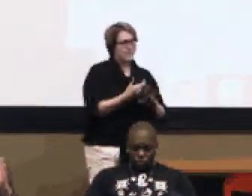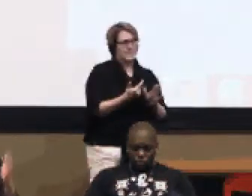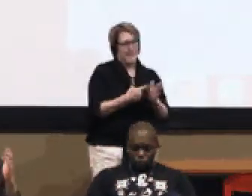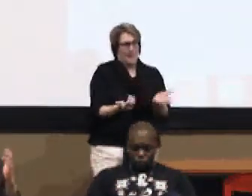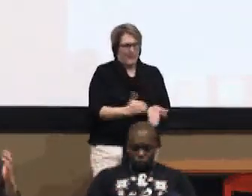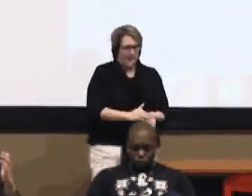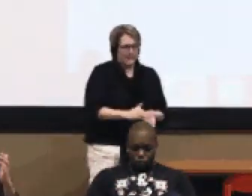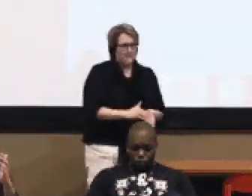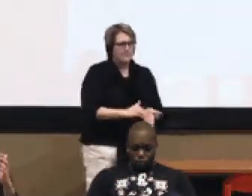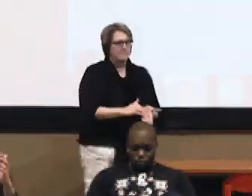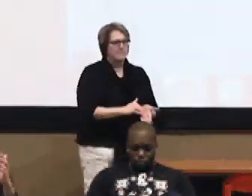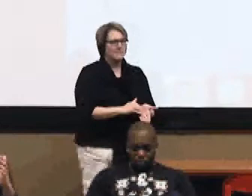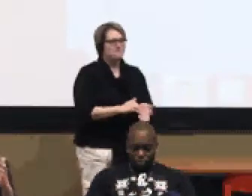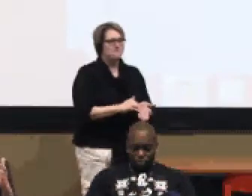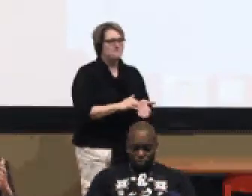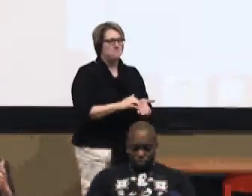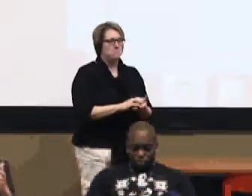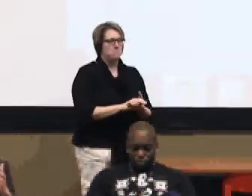again,